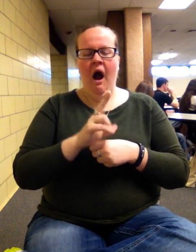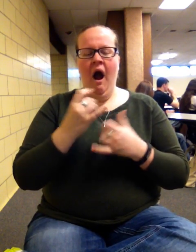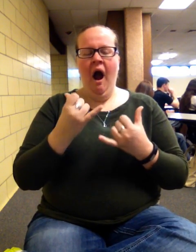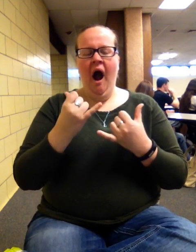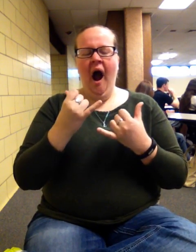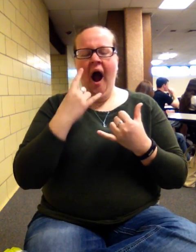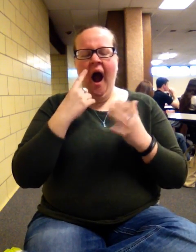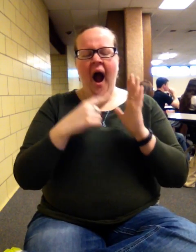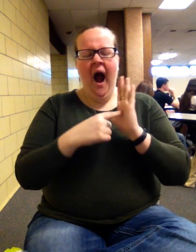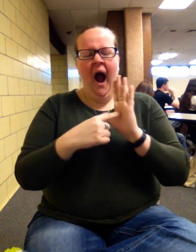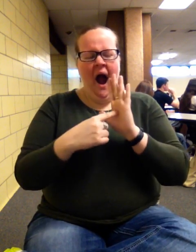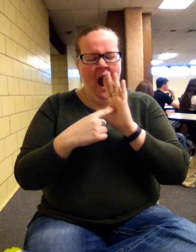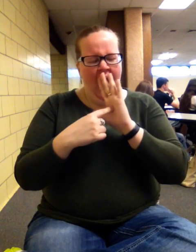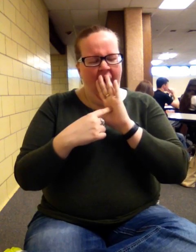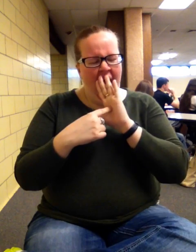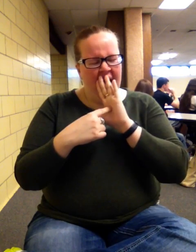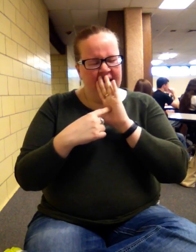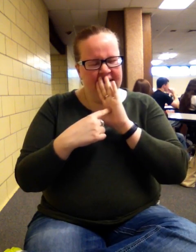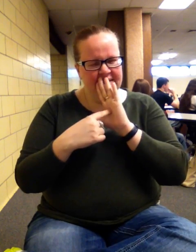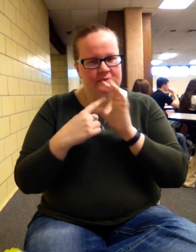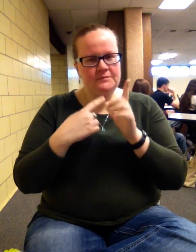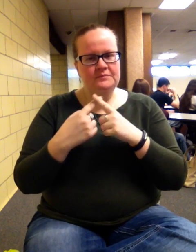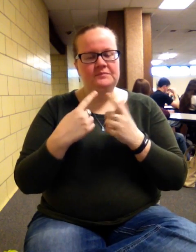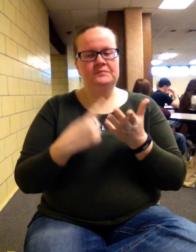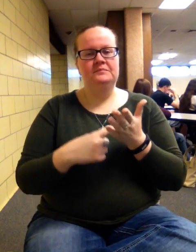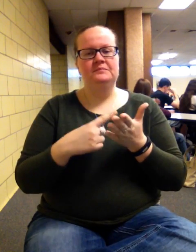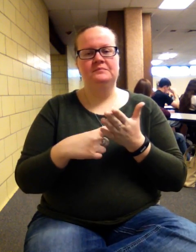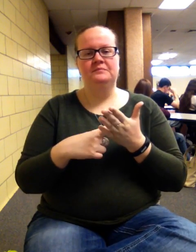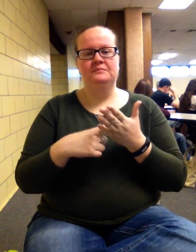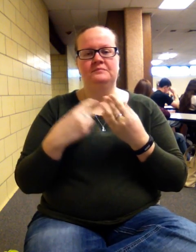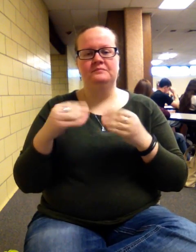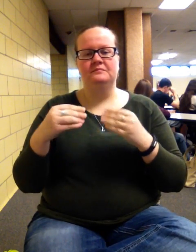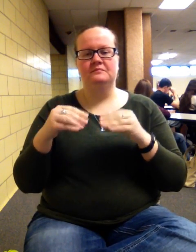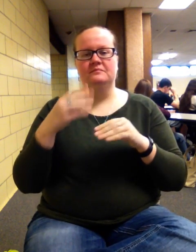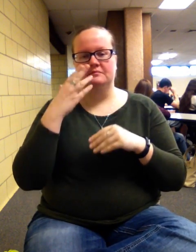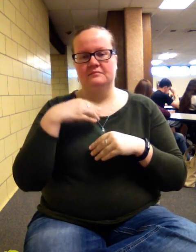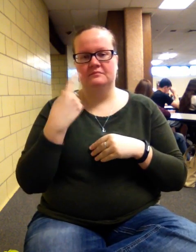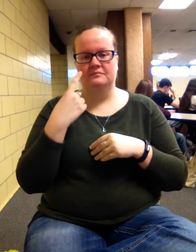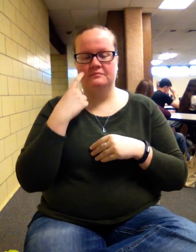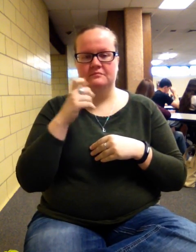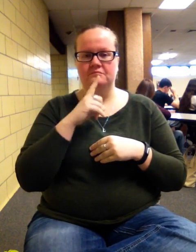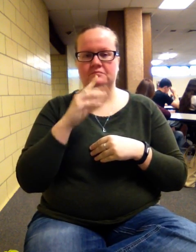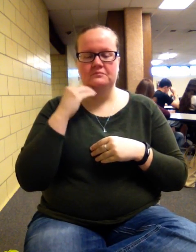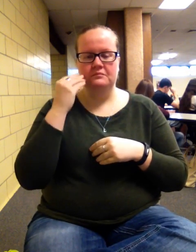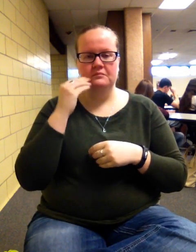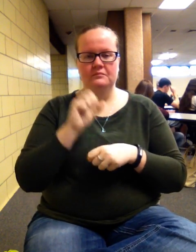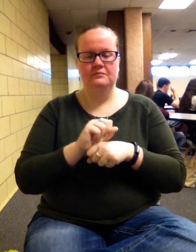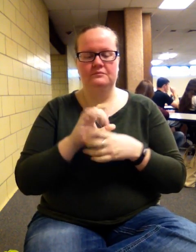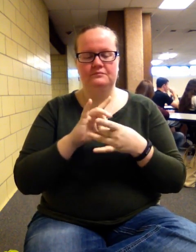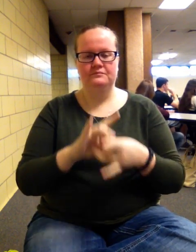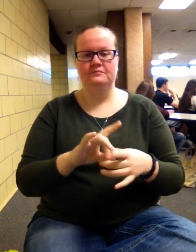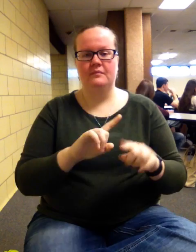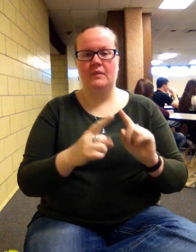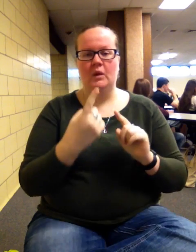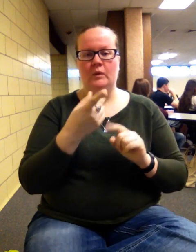then I'll talk about the market-based one because there's some homework on that. But the one that we're going to use in class, and the one that you guys use a lot in